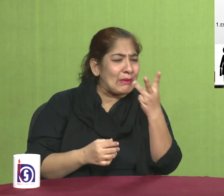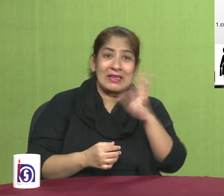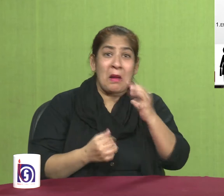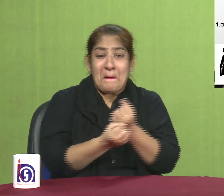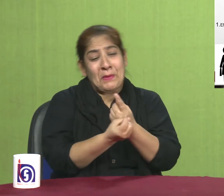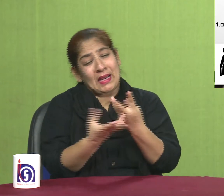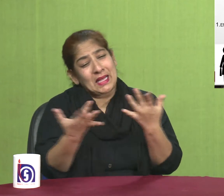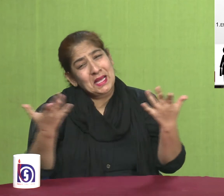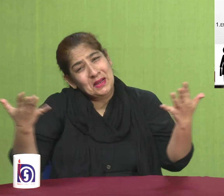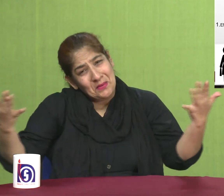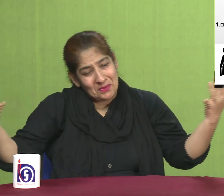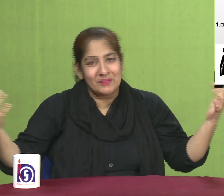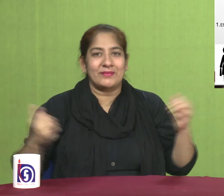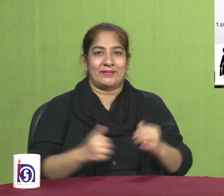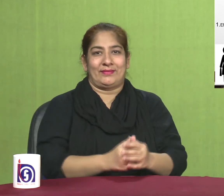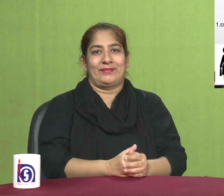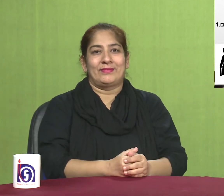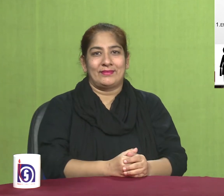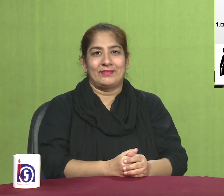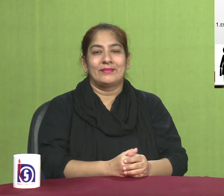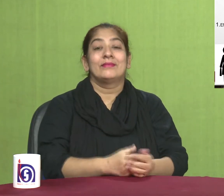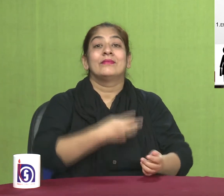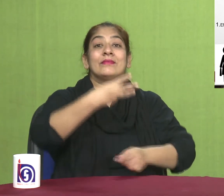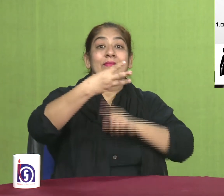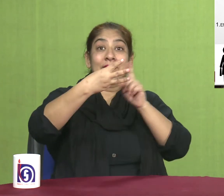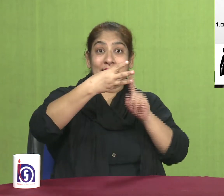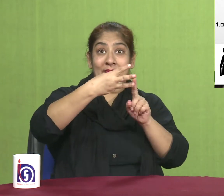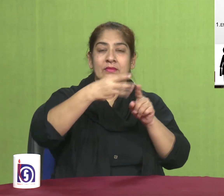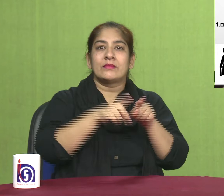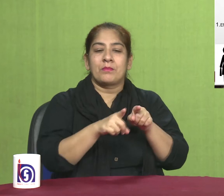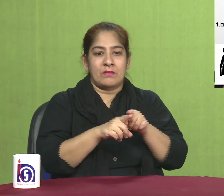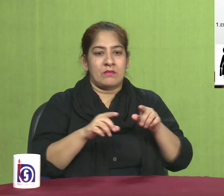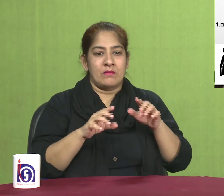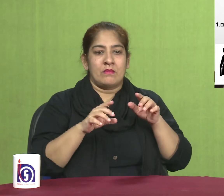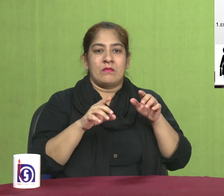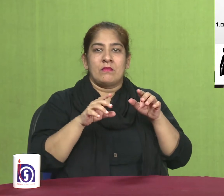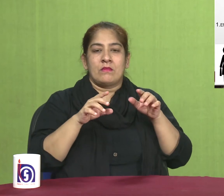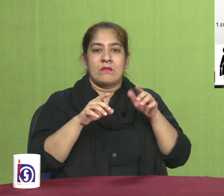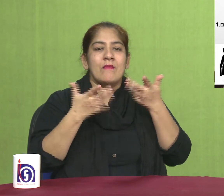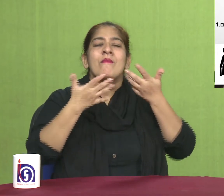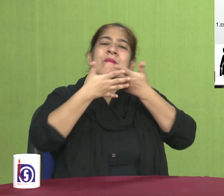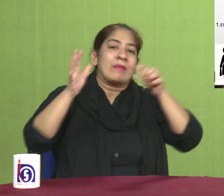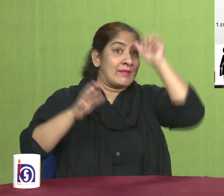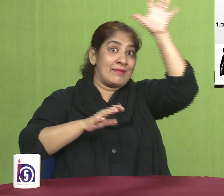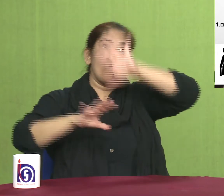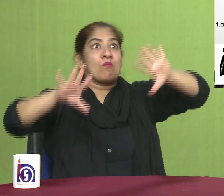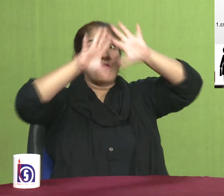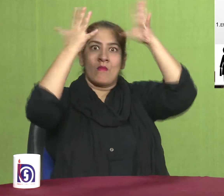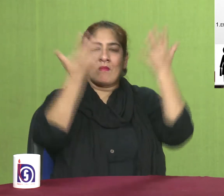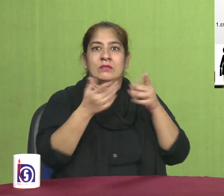people, and also making different varieties of products is also one of the important role.